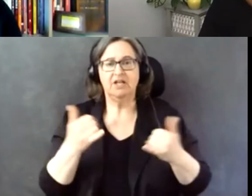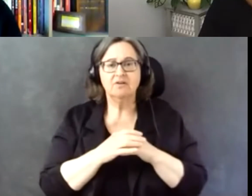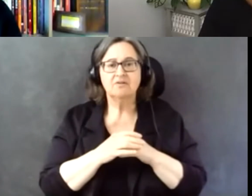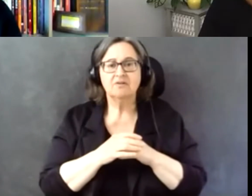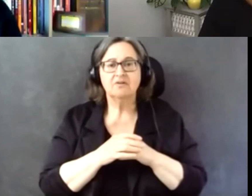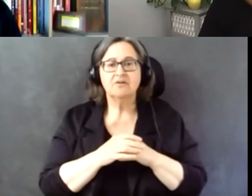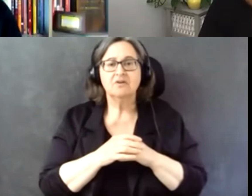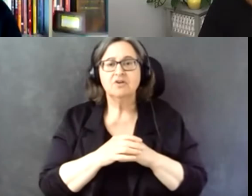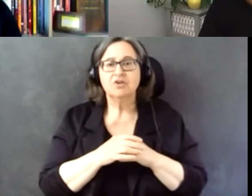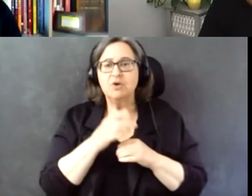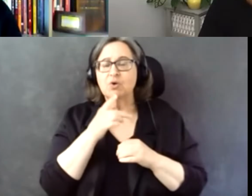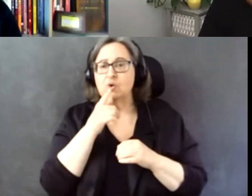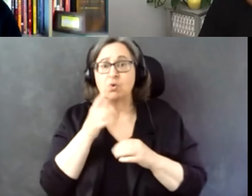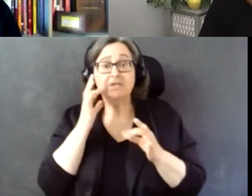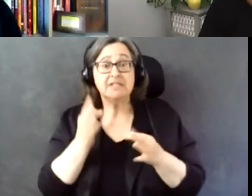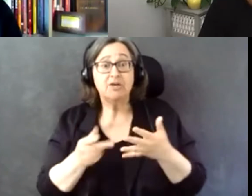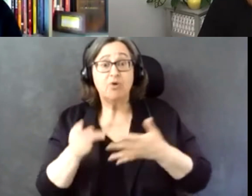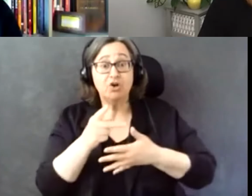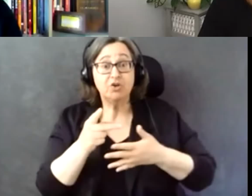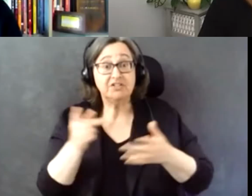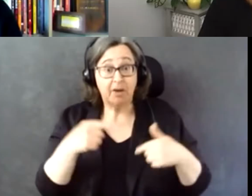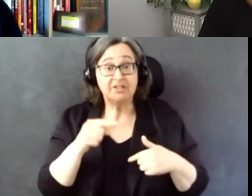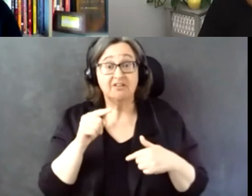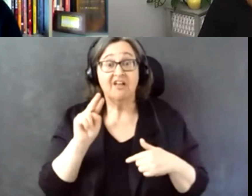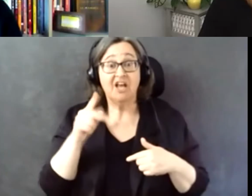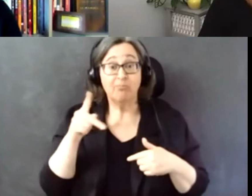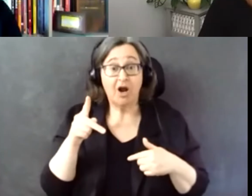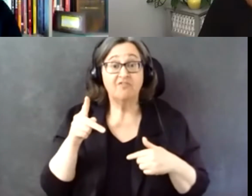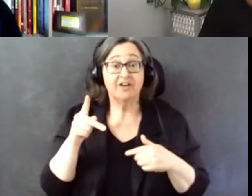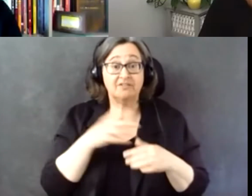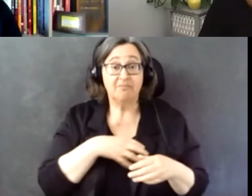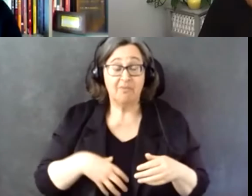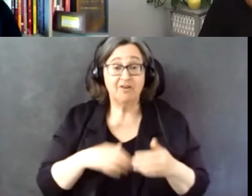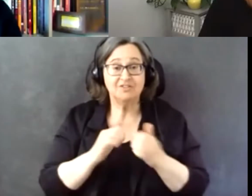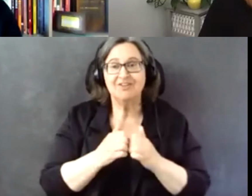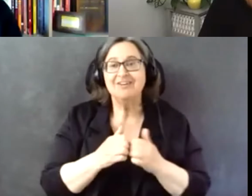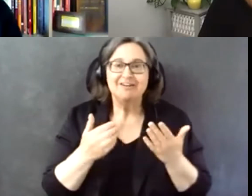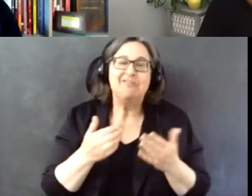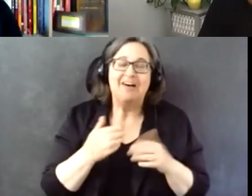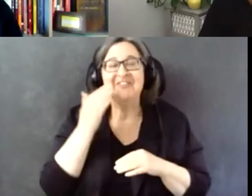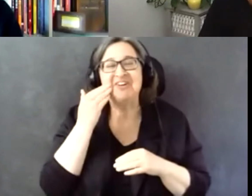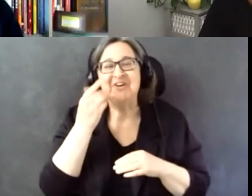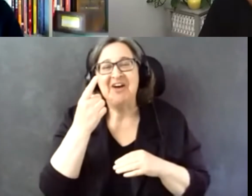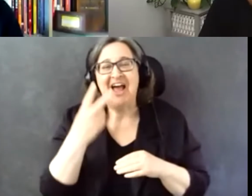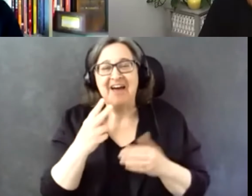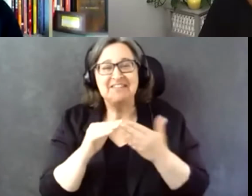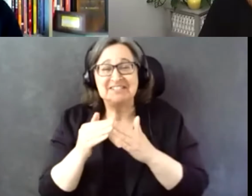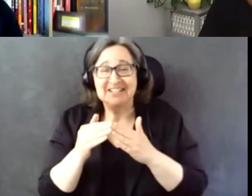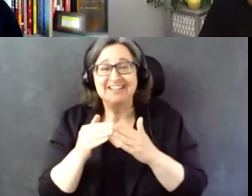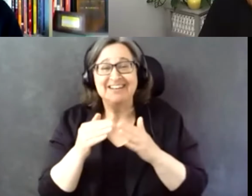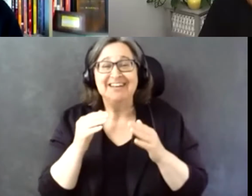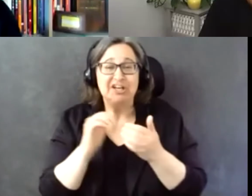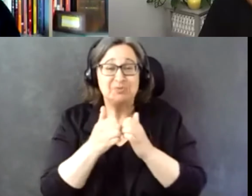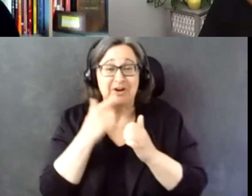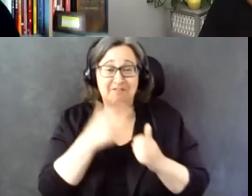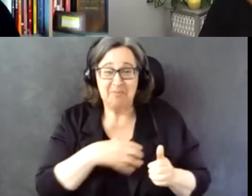who should prioritize and who didn't we know you know well half the city is running for mayor at one point but um it's not everyone can make everything there's a lot